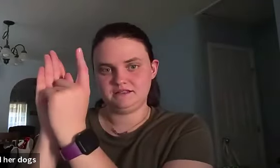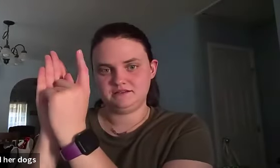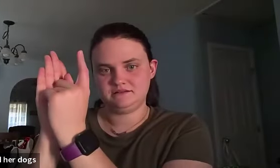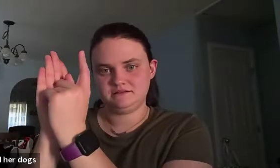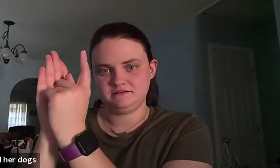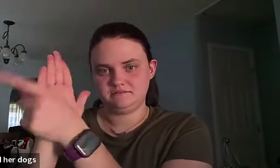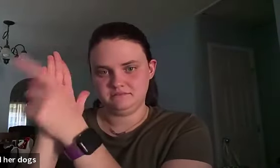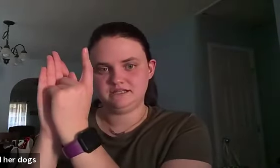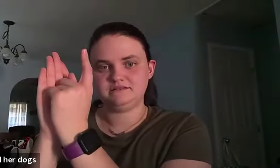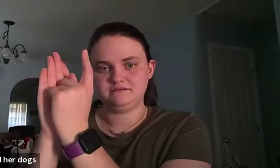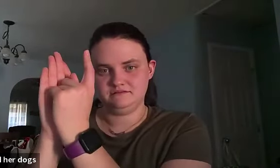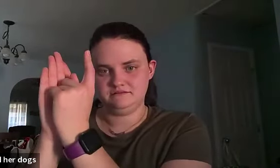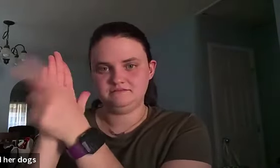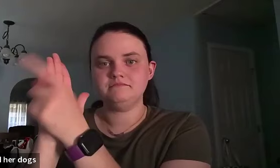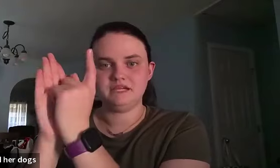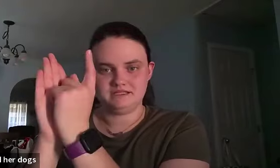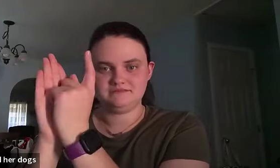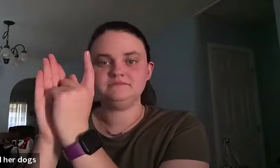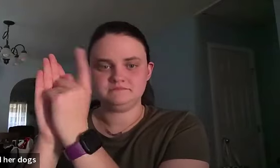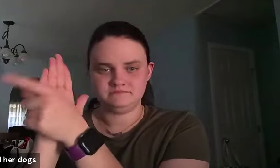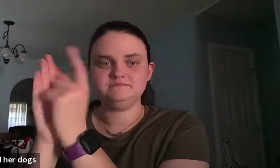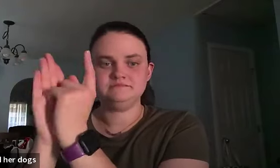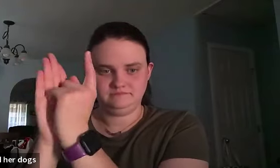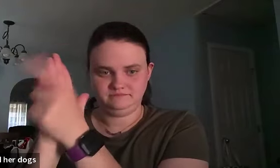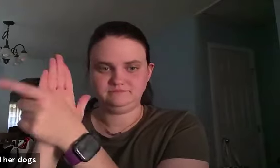minute, minute, minute.